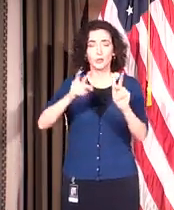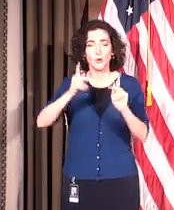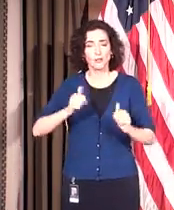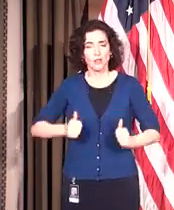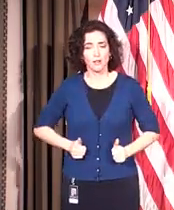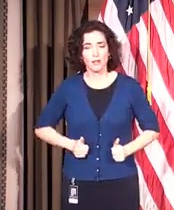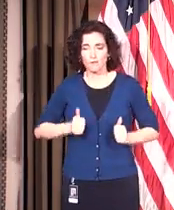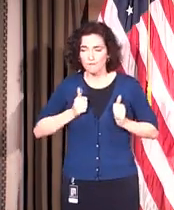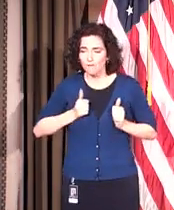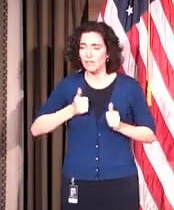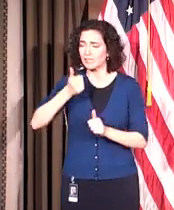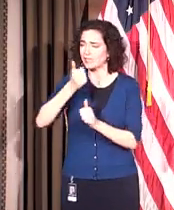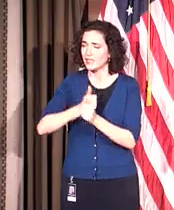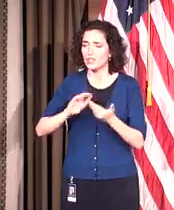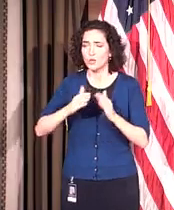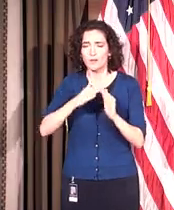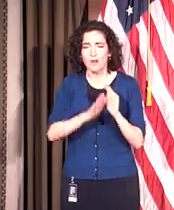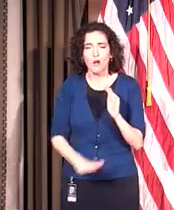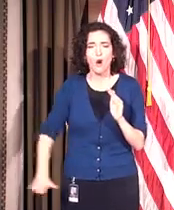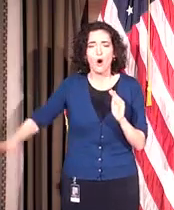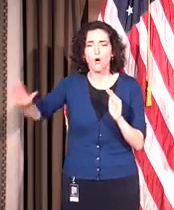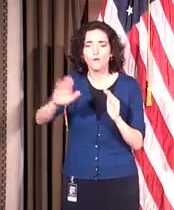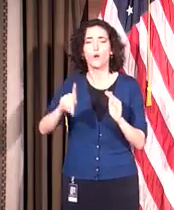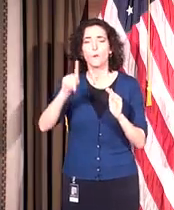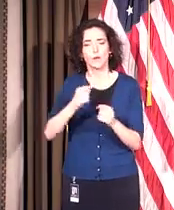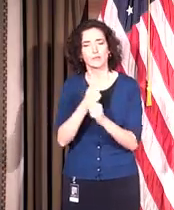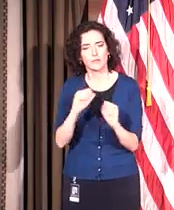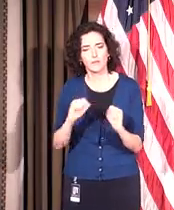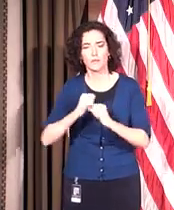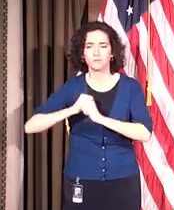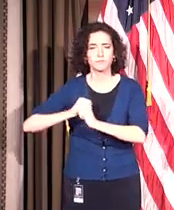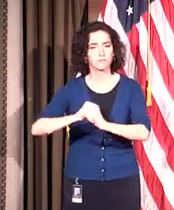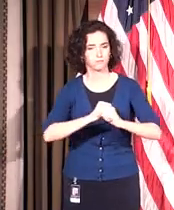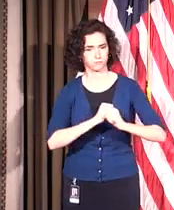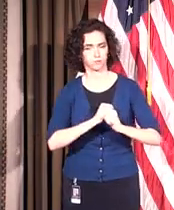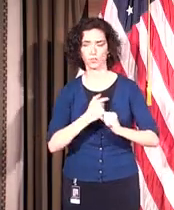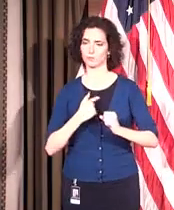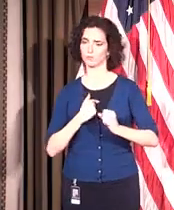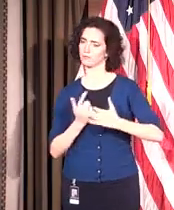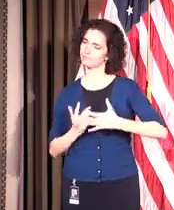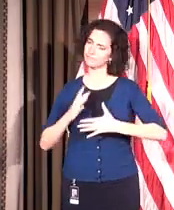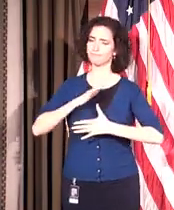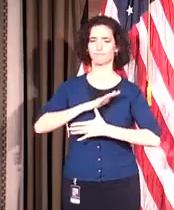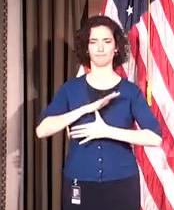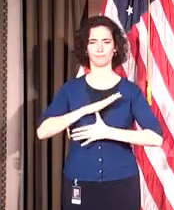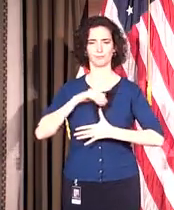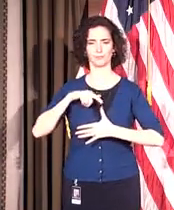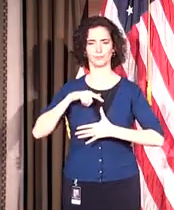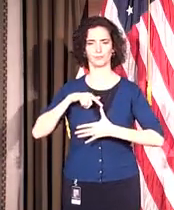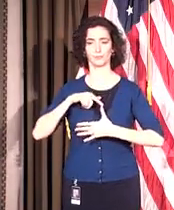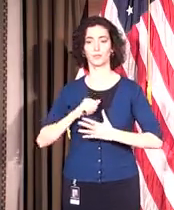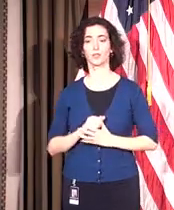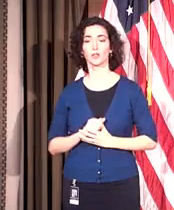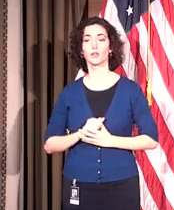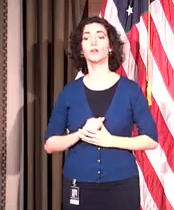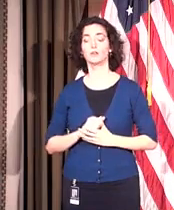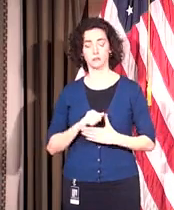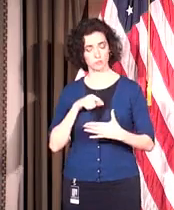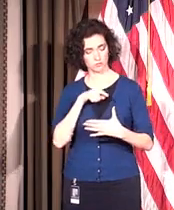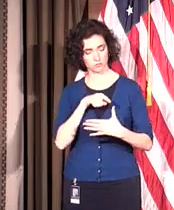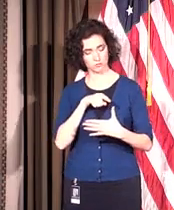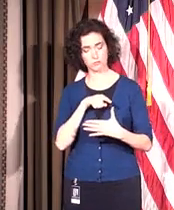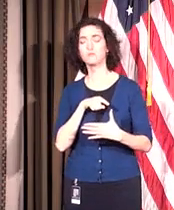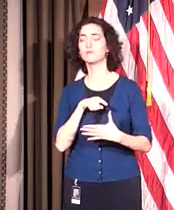and every community is of personal importance to me. And as such, we will do